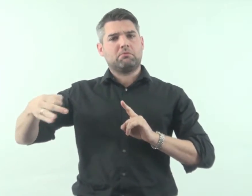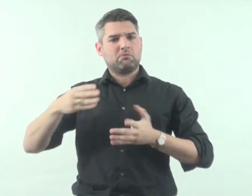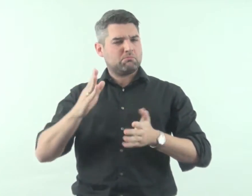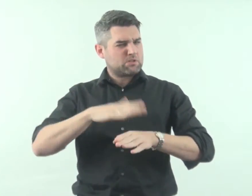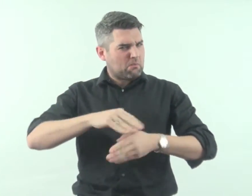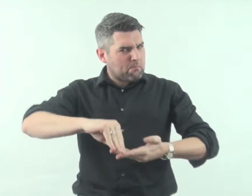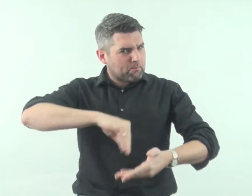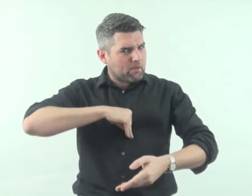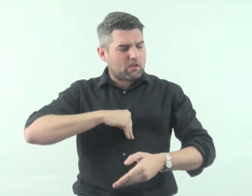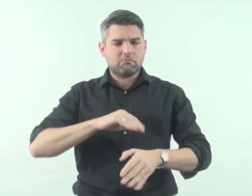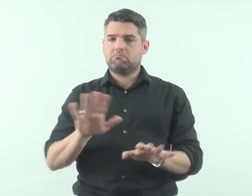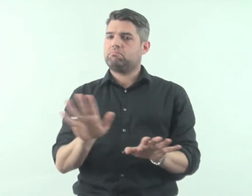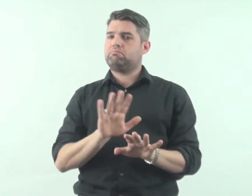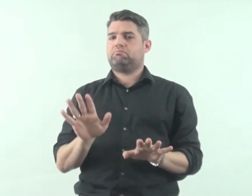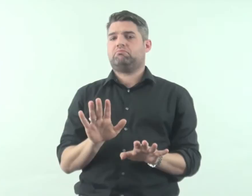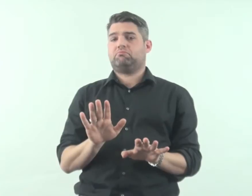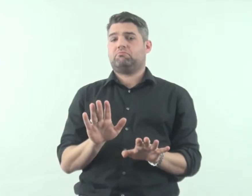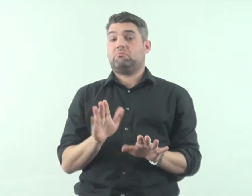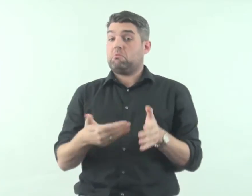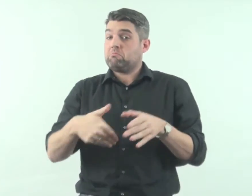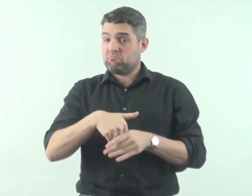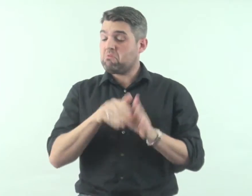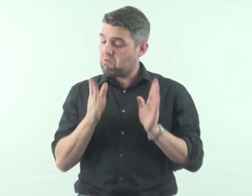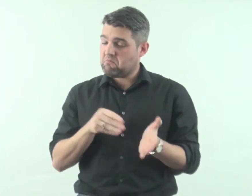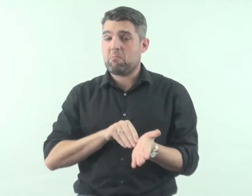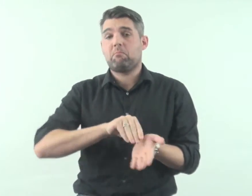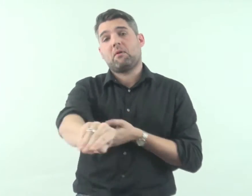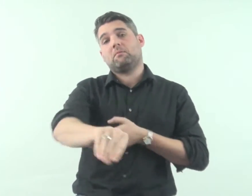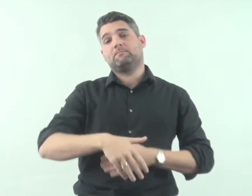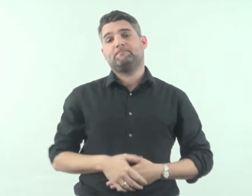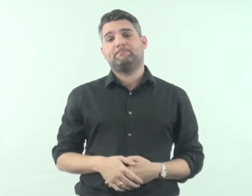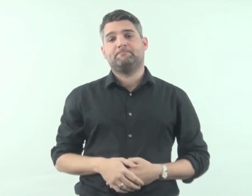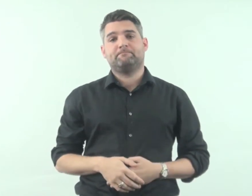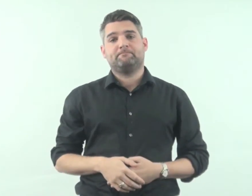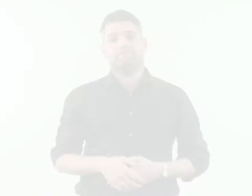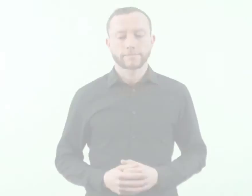without being paid. Often, they have to pay others for these services.